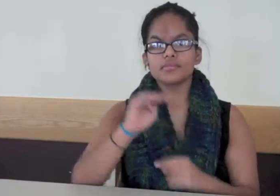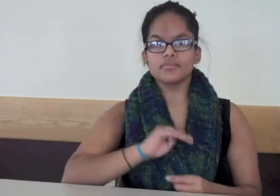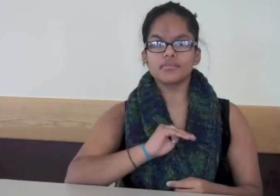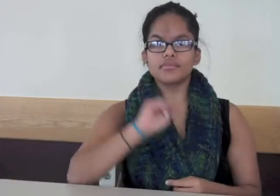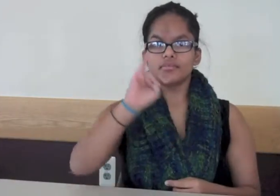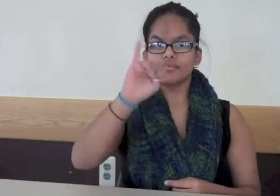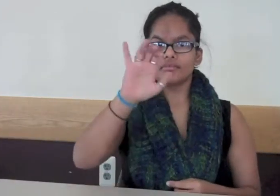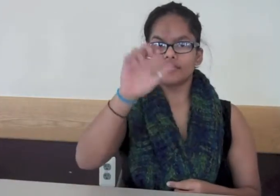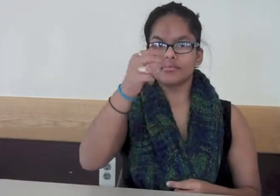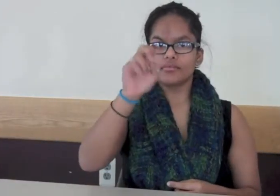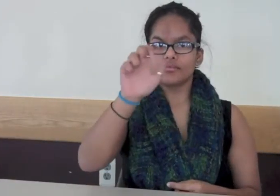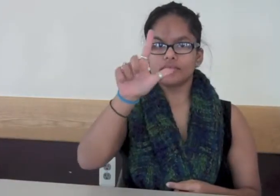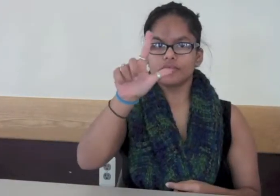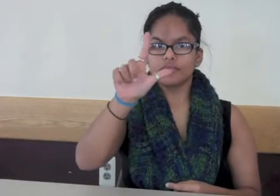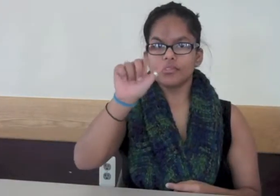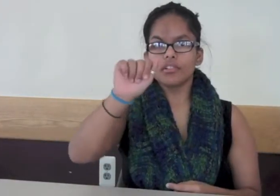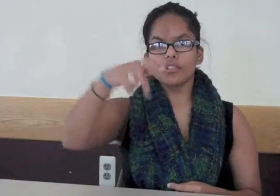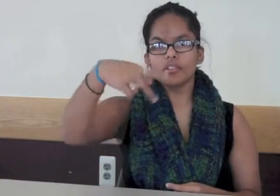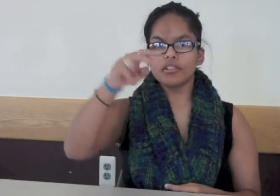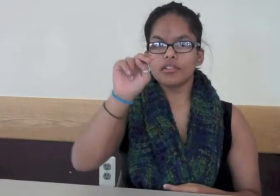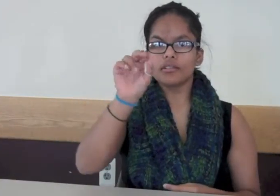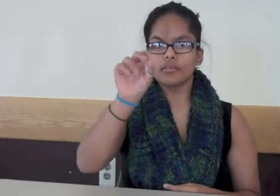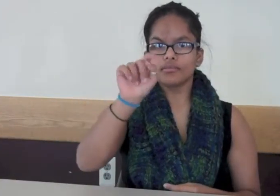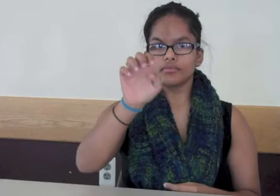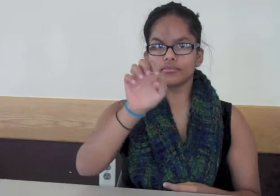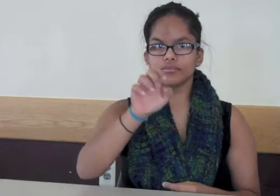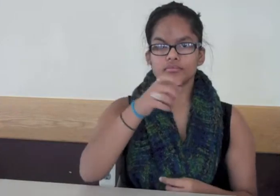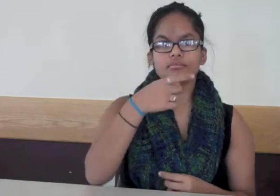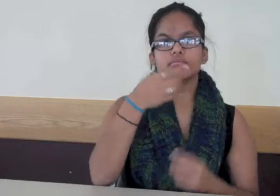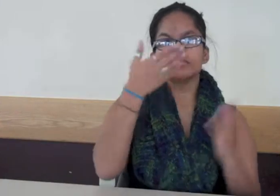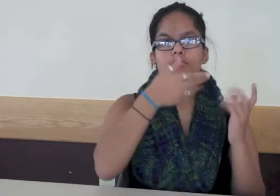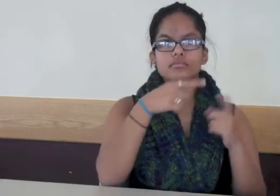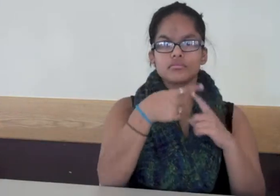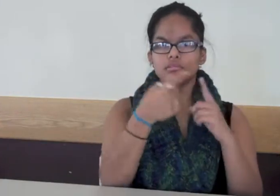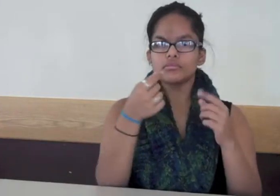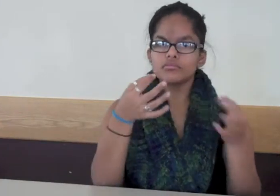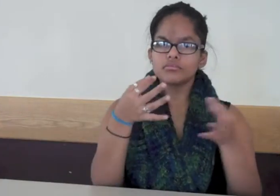And next, have Michael LaPonte again to give us the weather forecast.